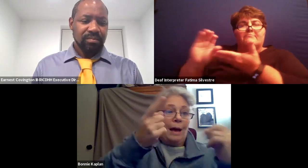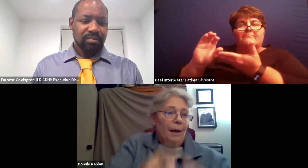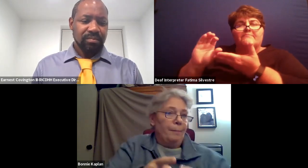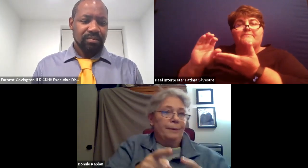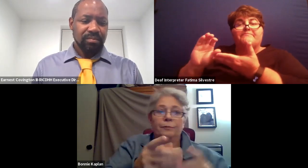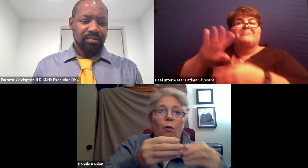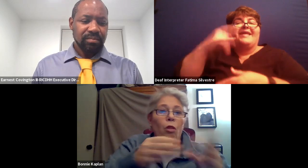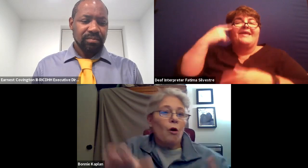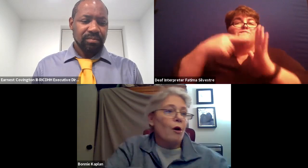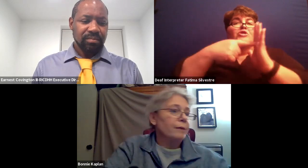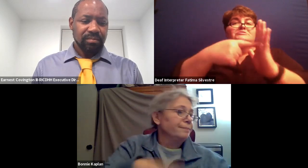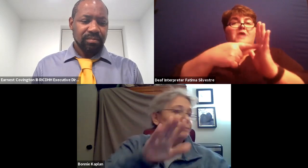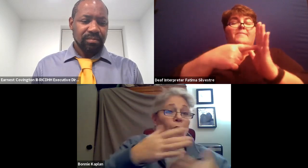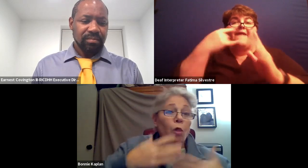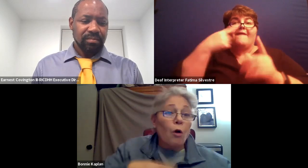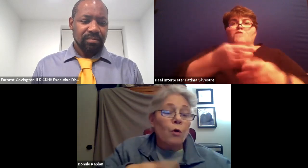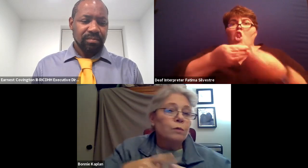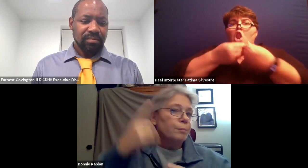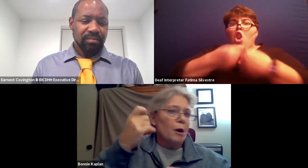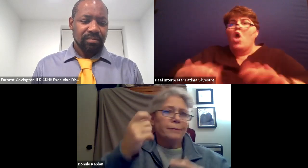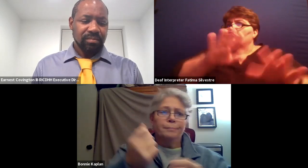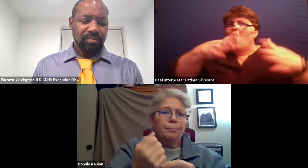We can help you with that.